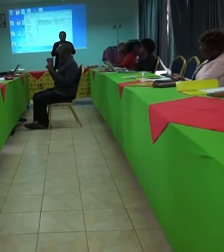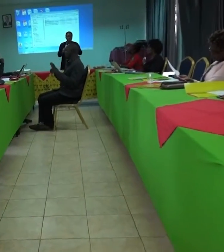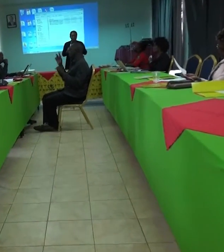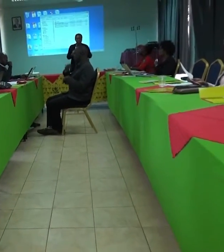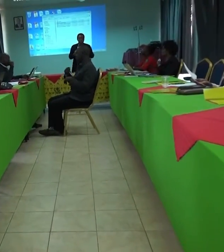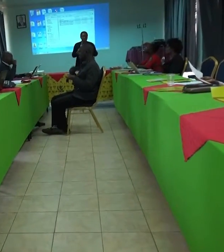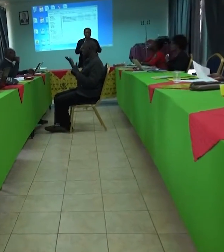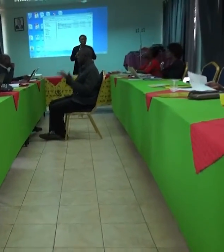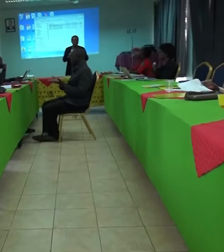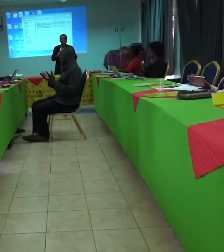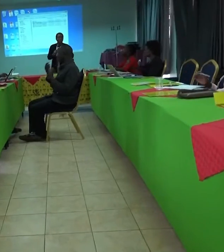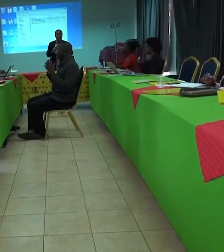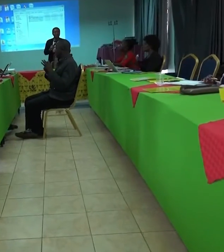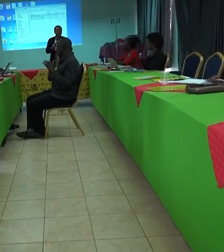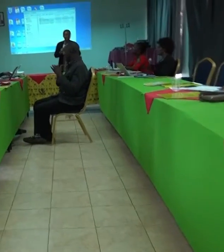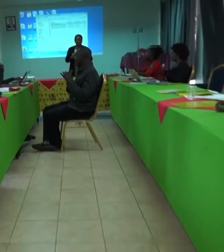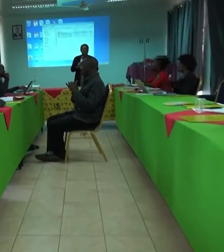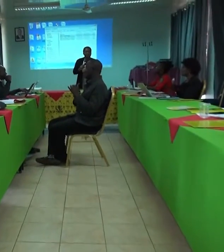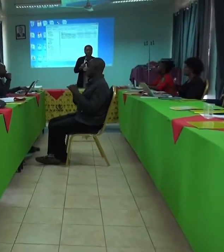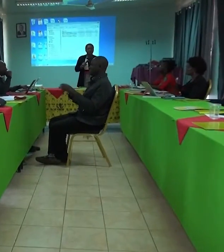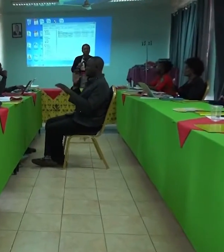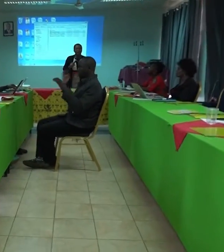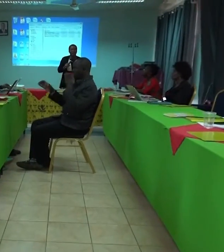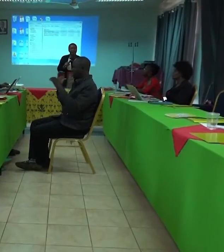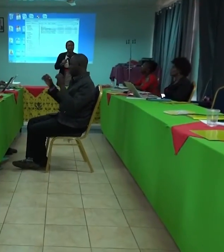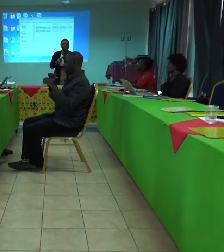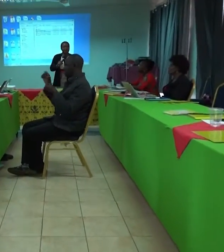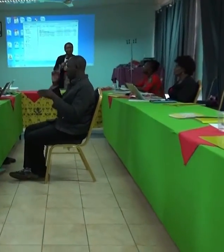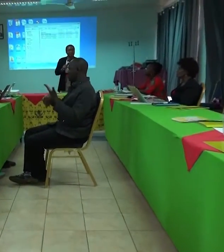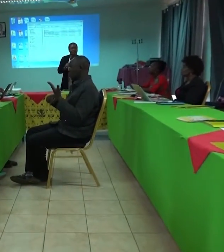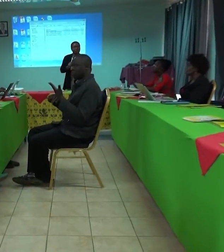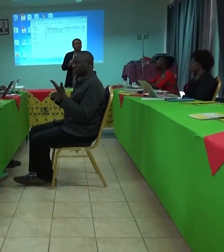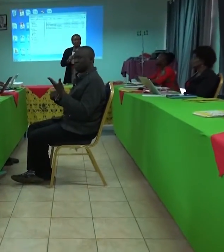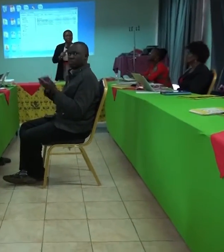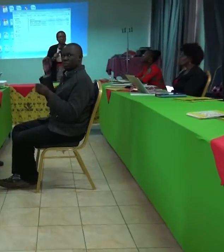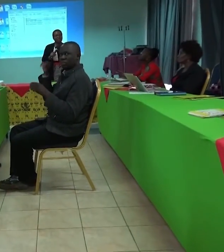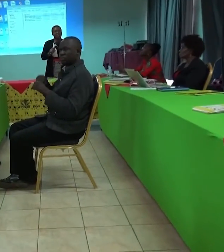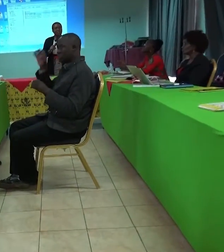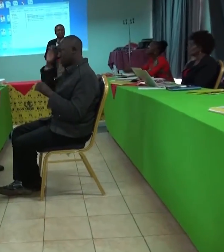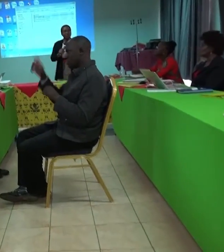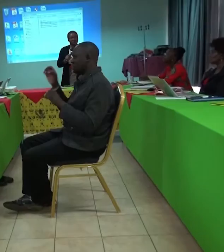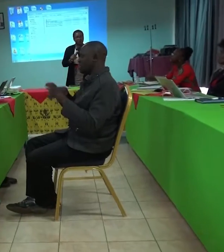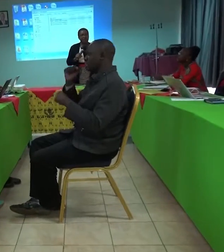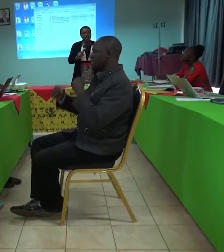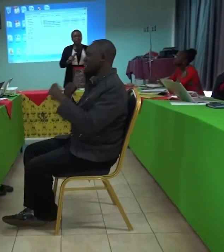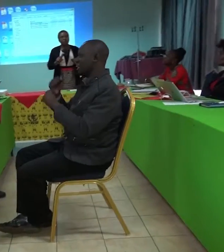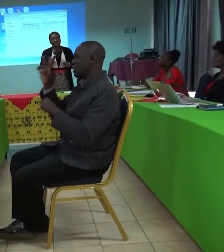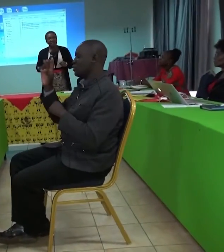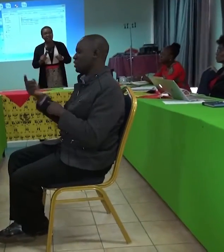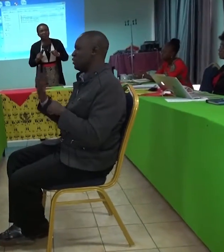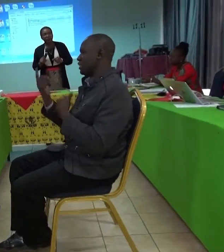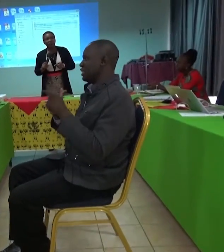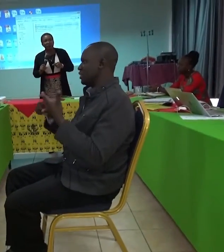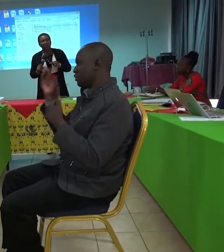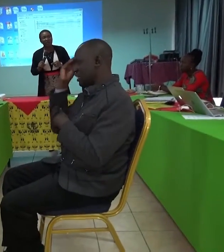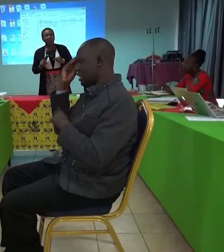of Special Education, we started the conversation about inclusive education in the year 2000. You realize